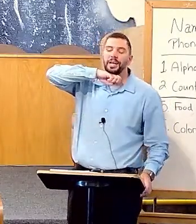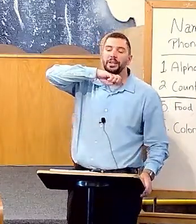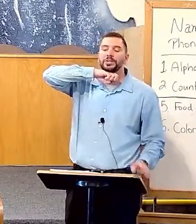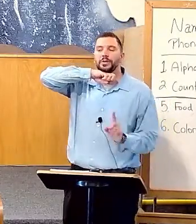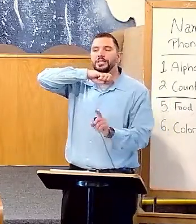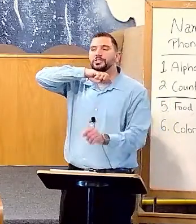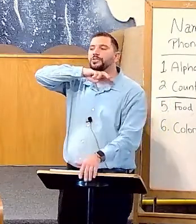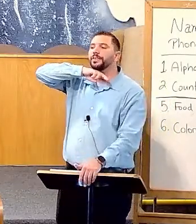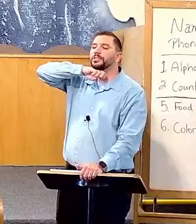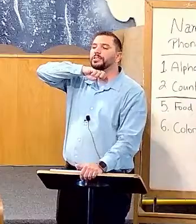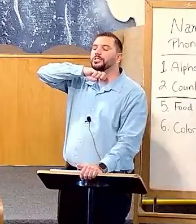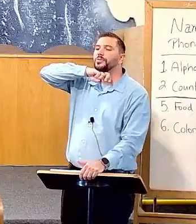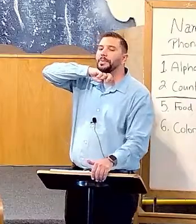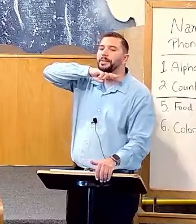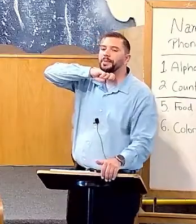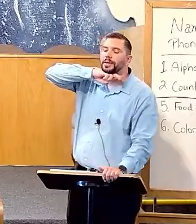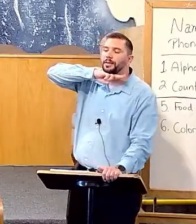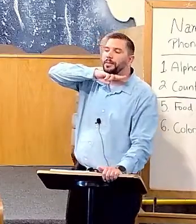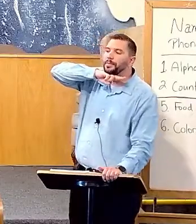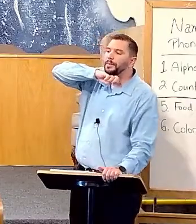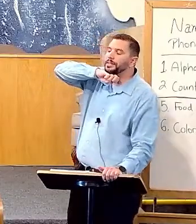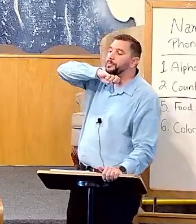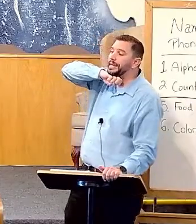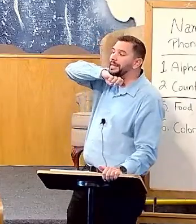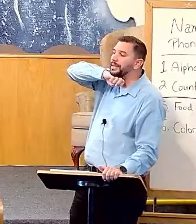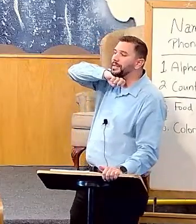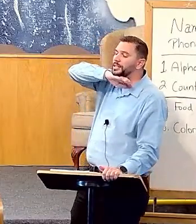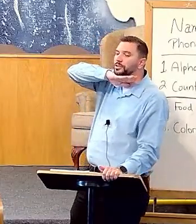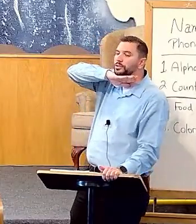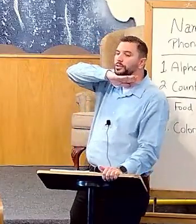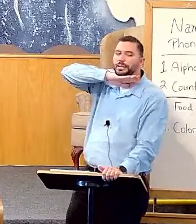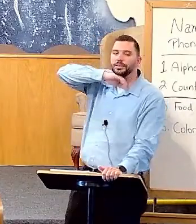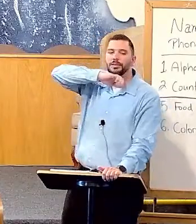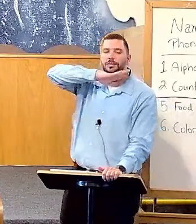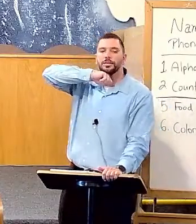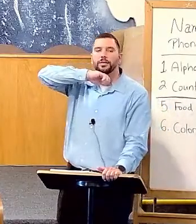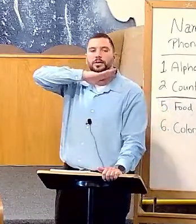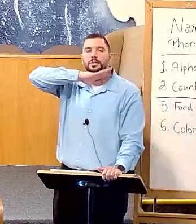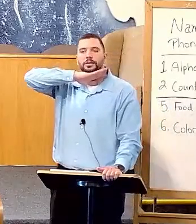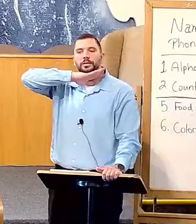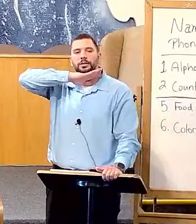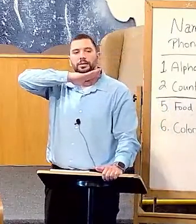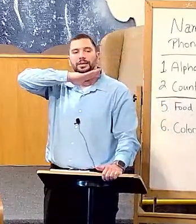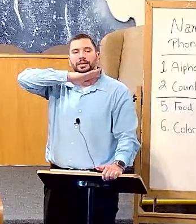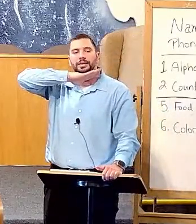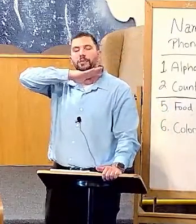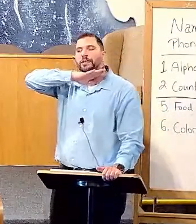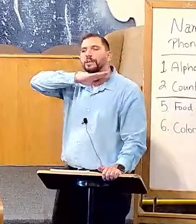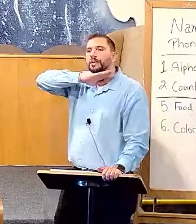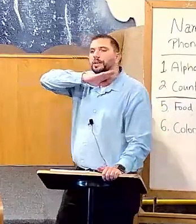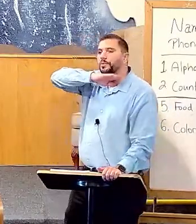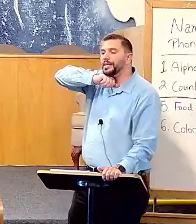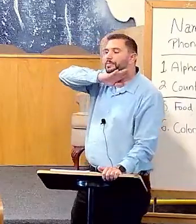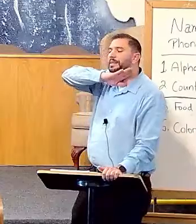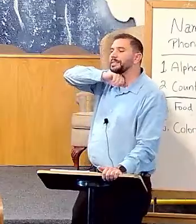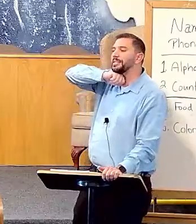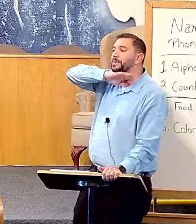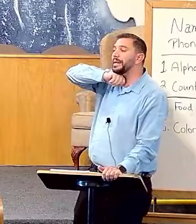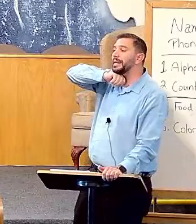why it's 2 fingers, ribbit, because pig is your whole hand. Now, reason because that's pig,